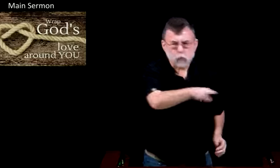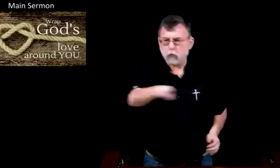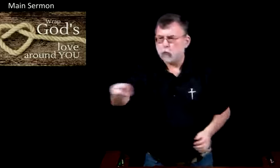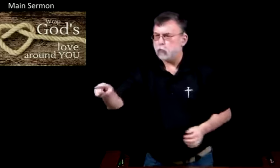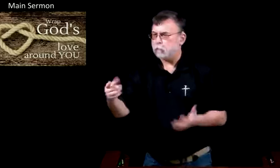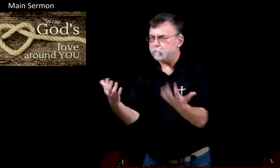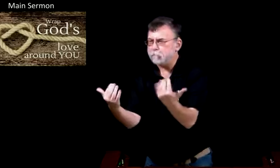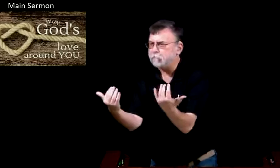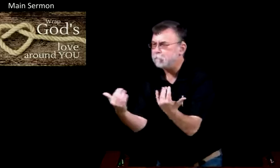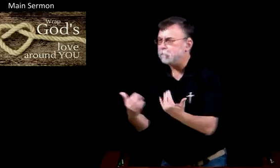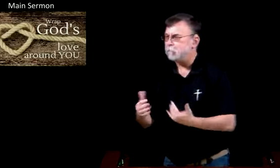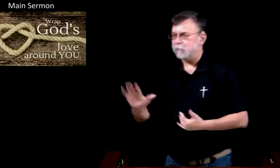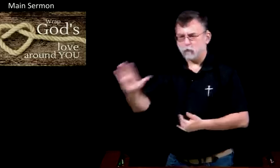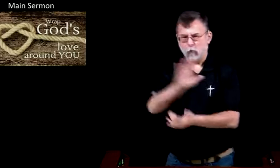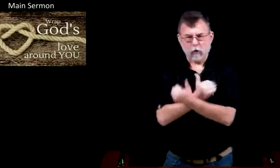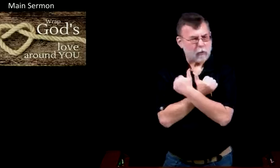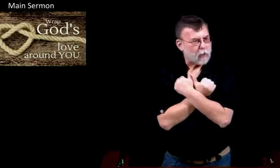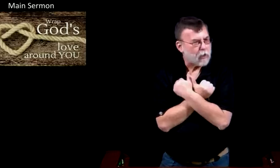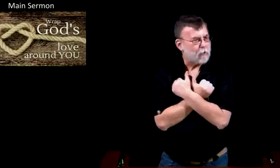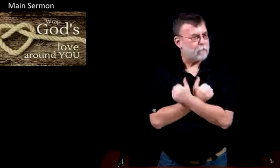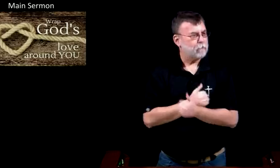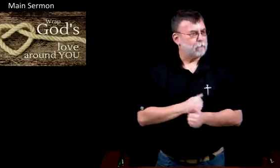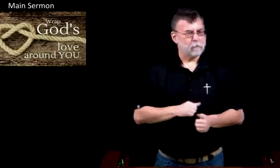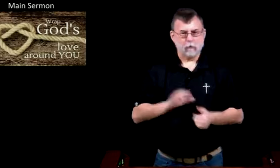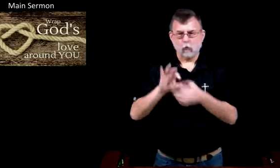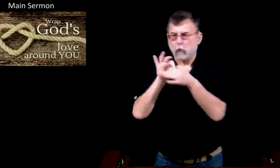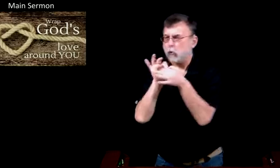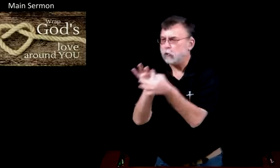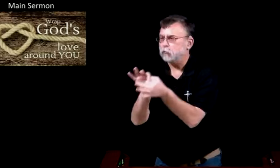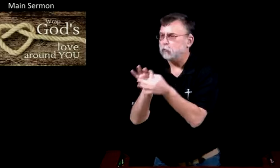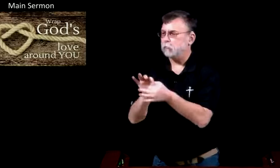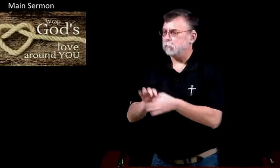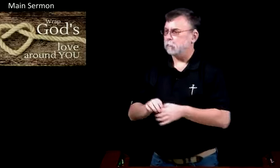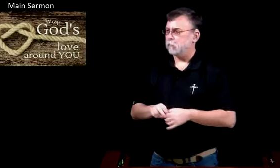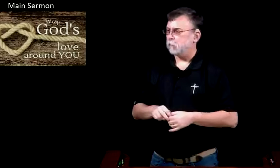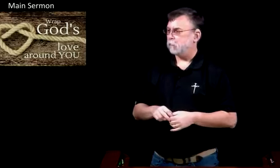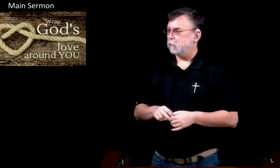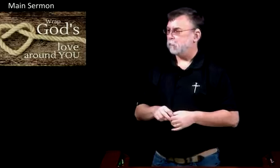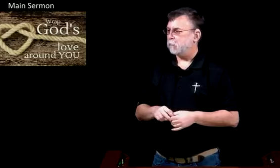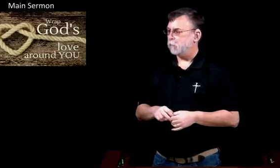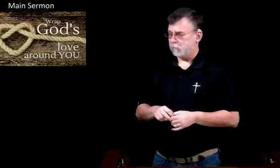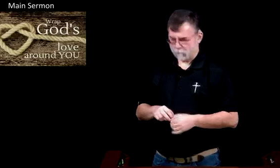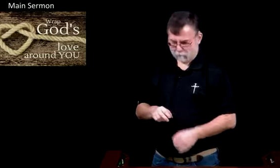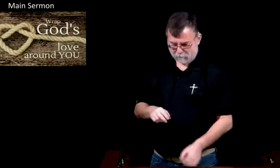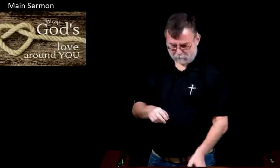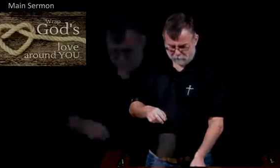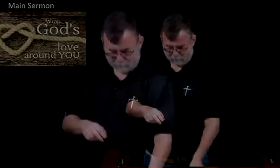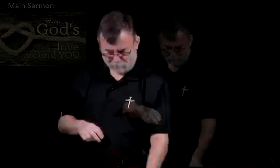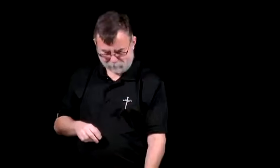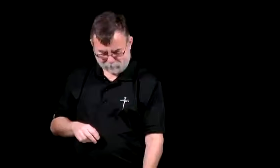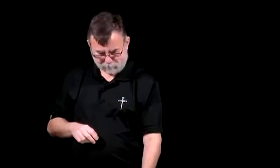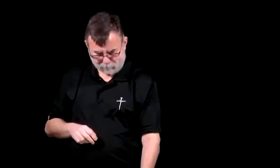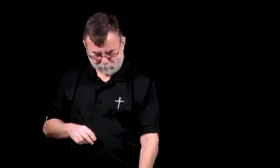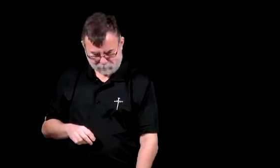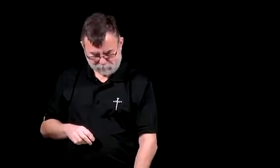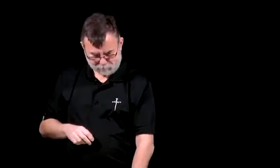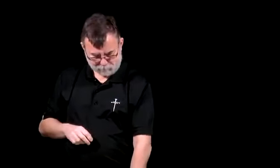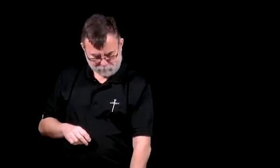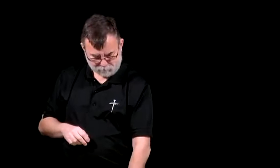And God wants you to love him and wants to love you because he is for you and he wants that relationship with you.